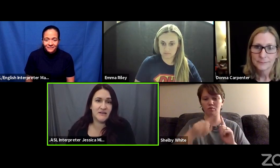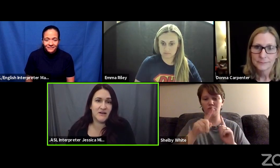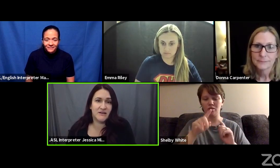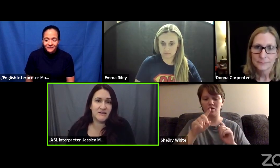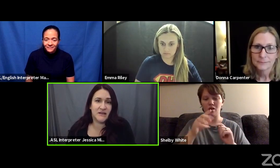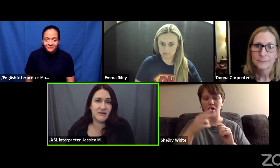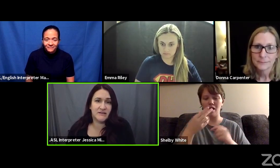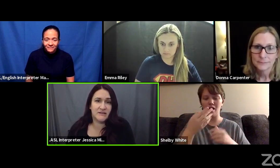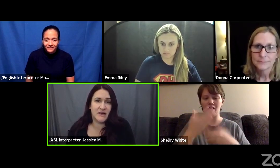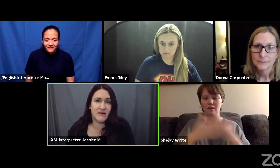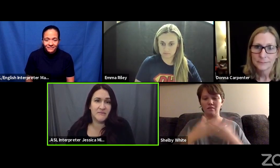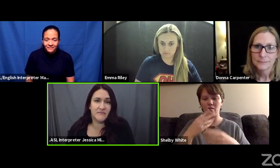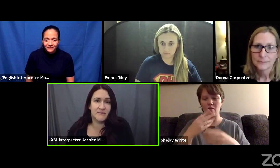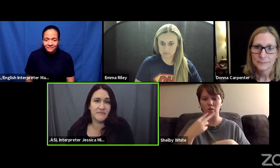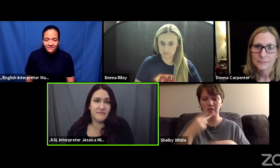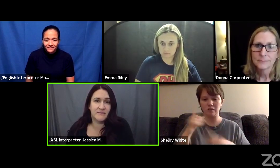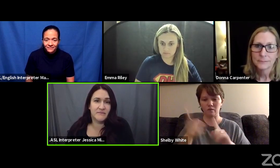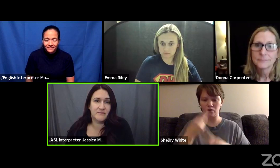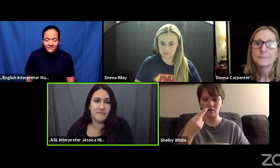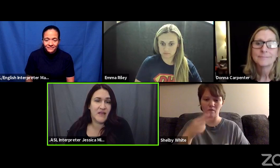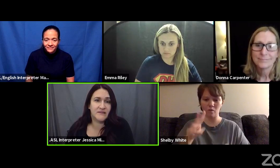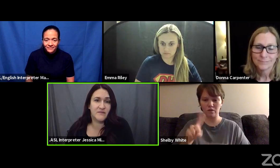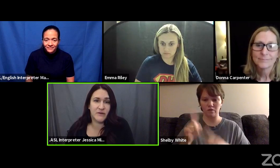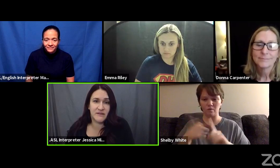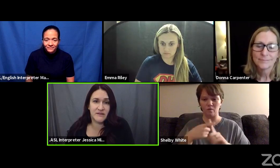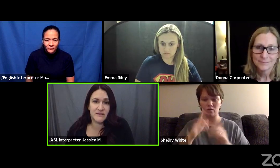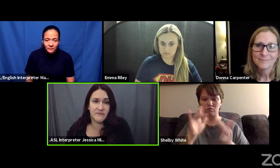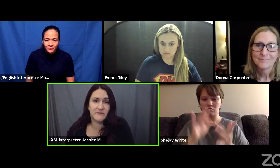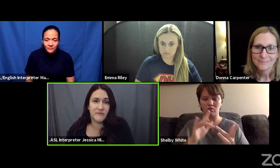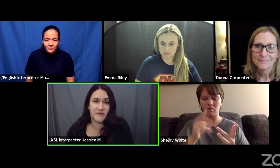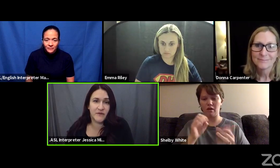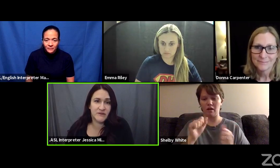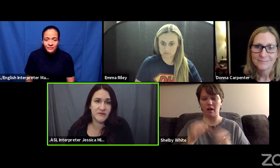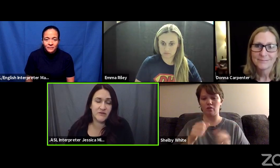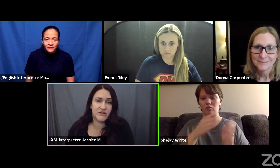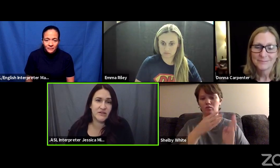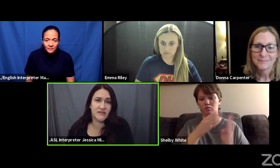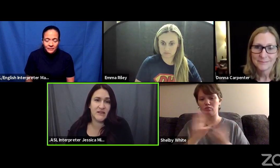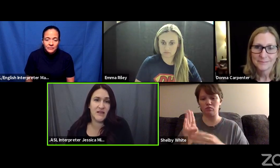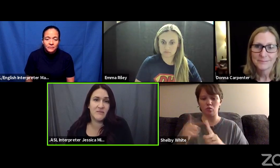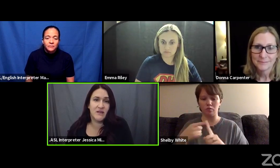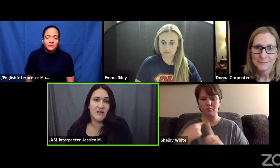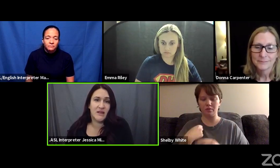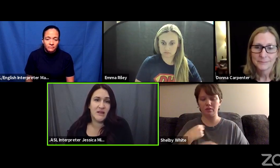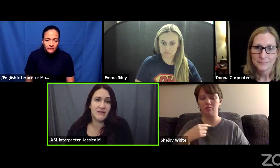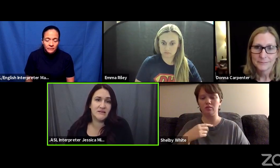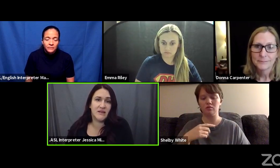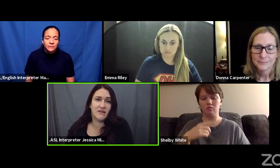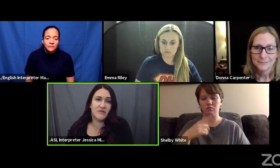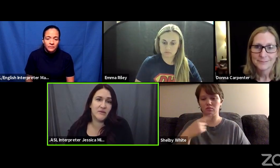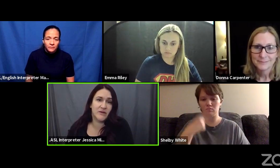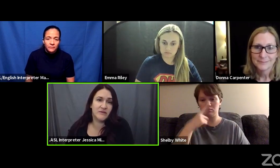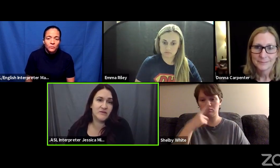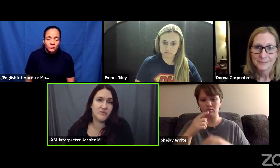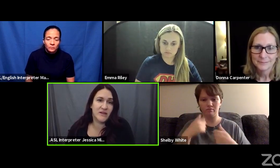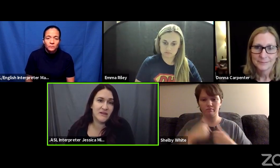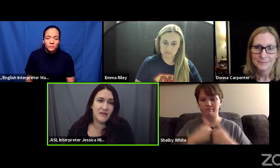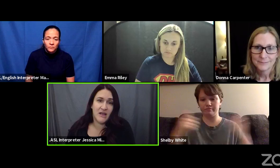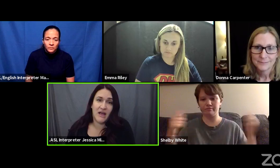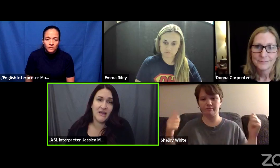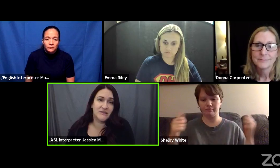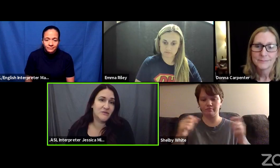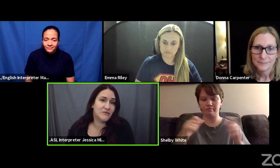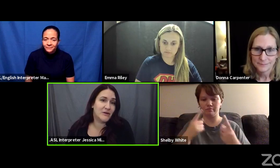that is to contact Hands and Voices first. You can reach out to them and they can refer you to